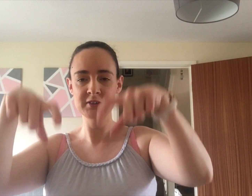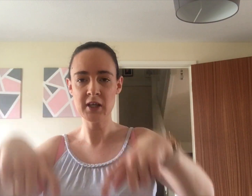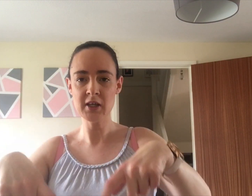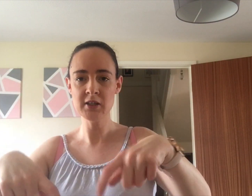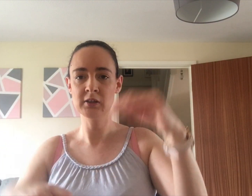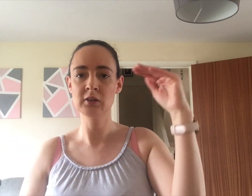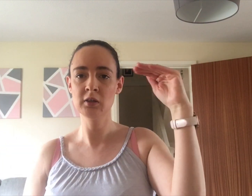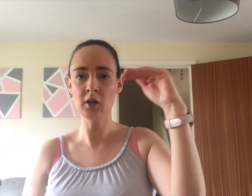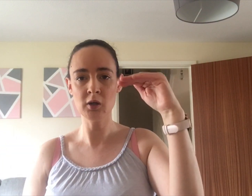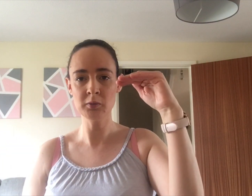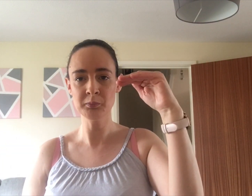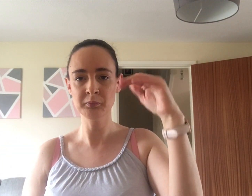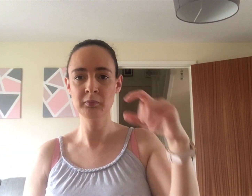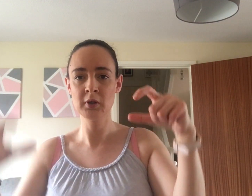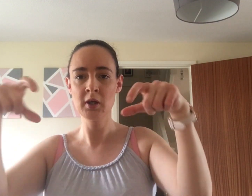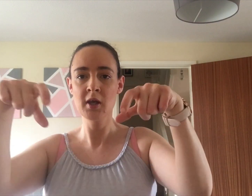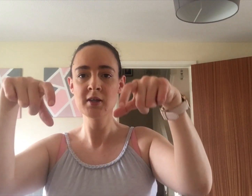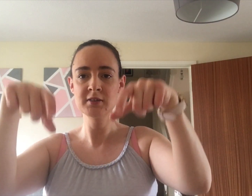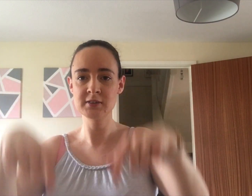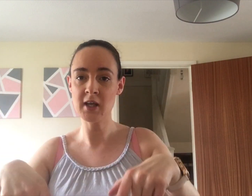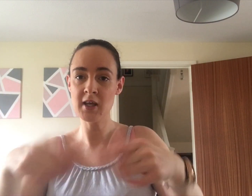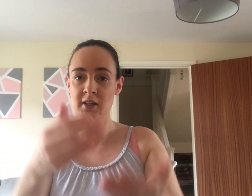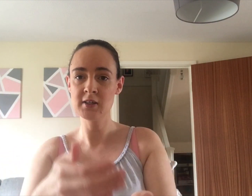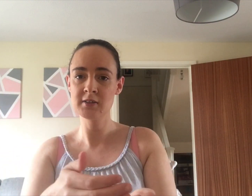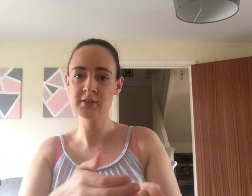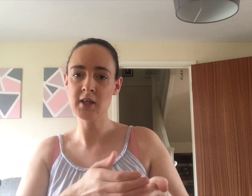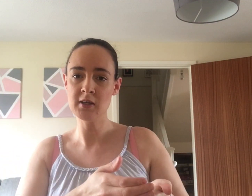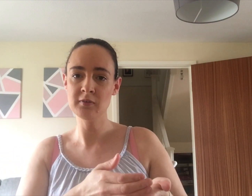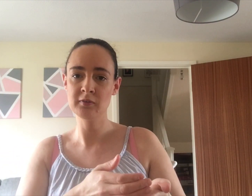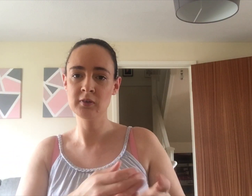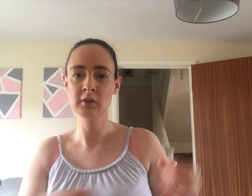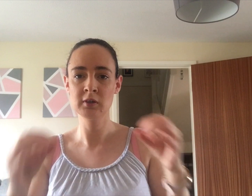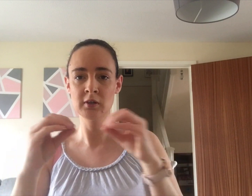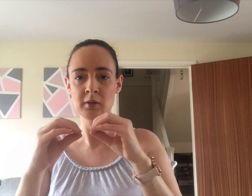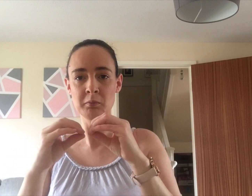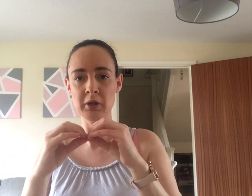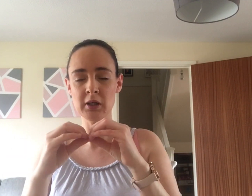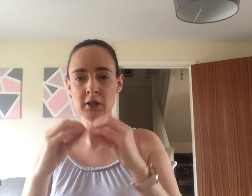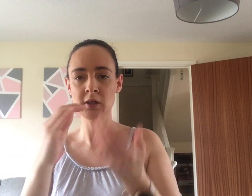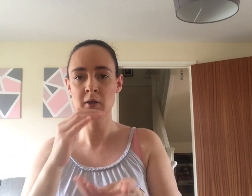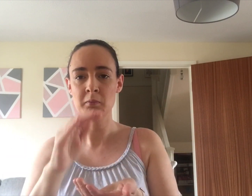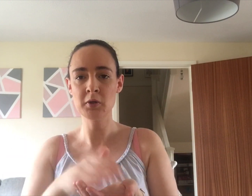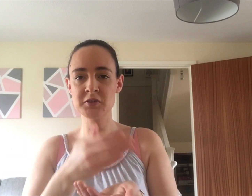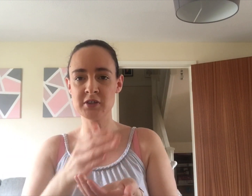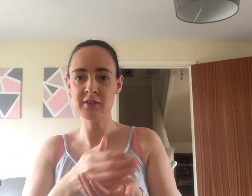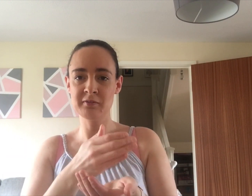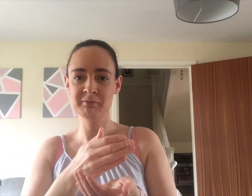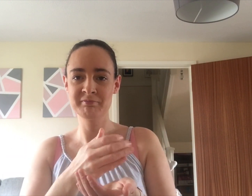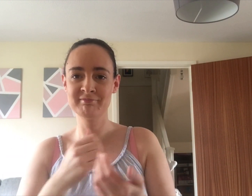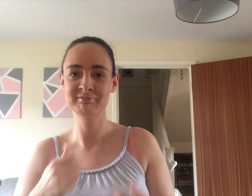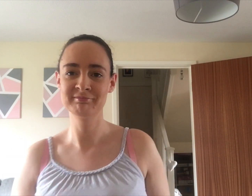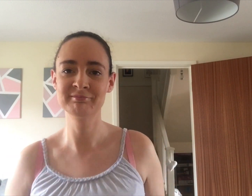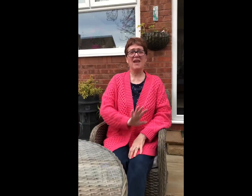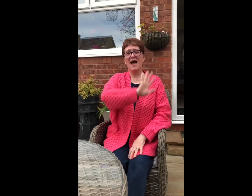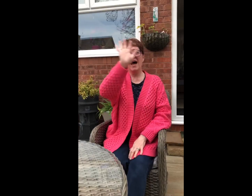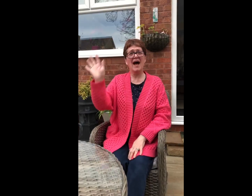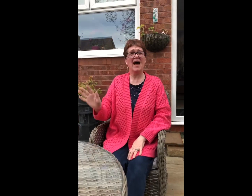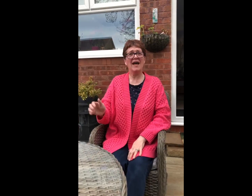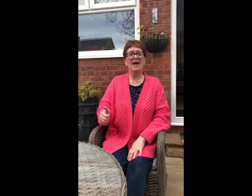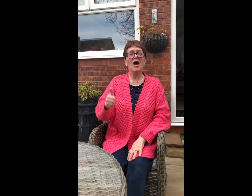Stay home, stay safe, be positive. Hi,